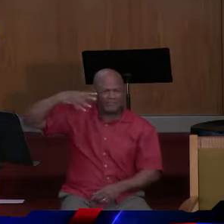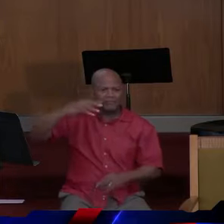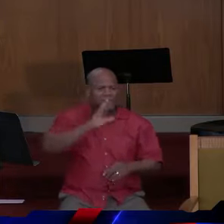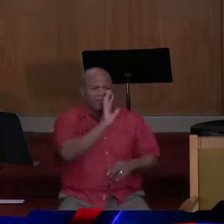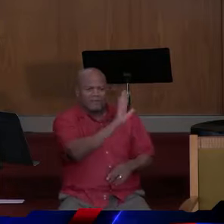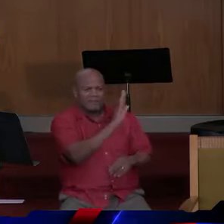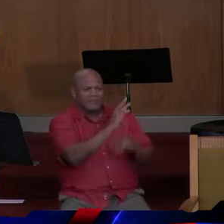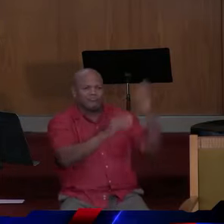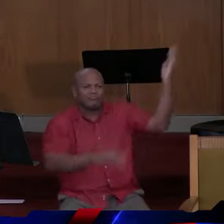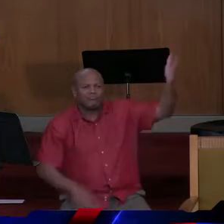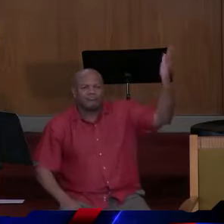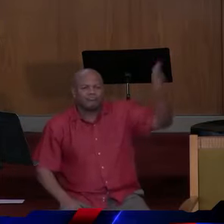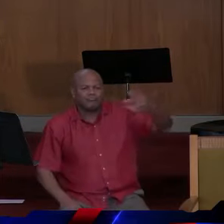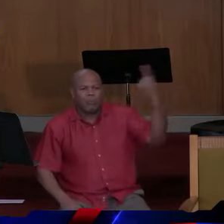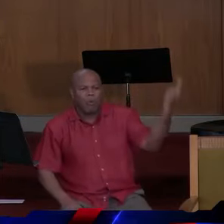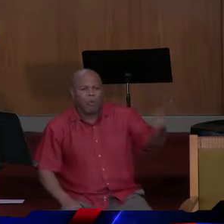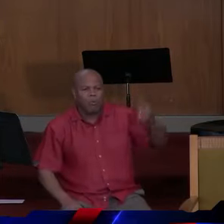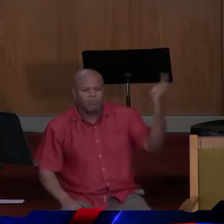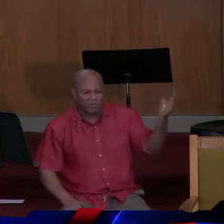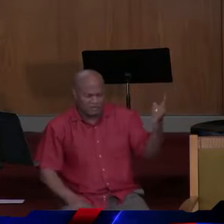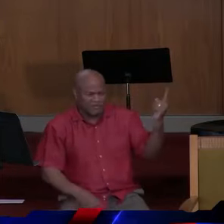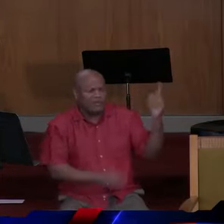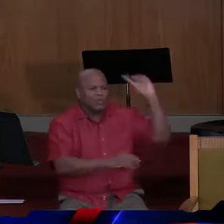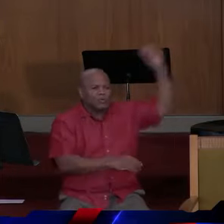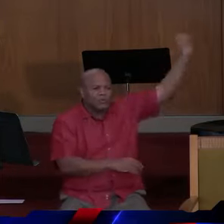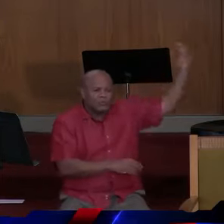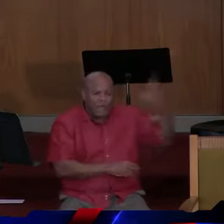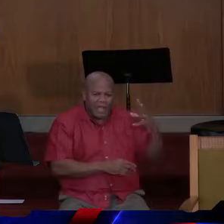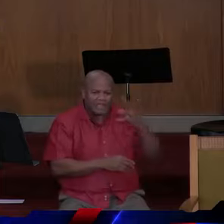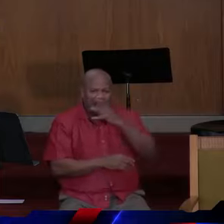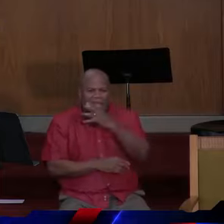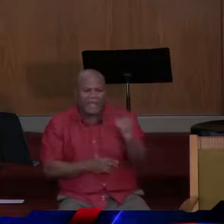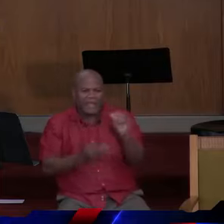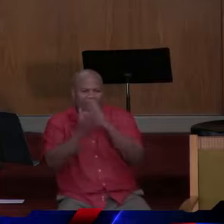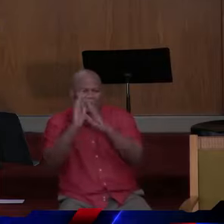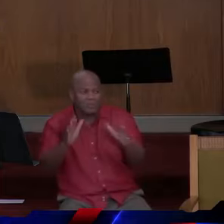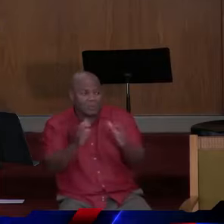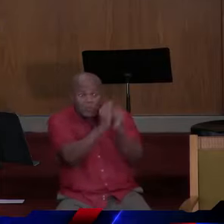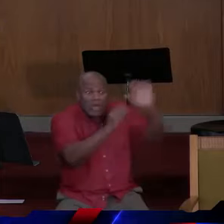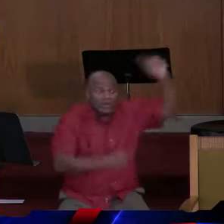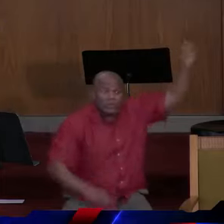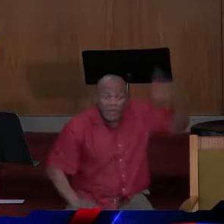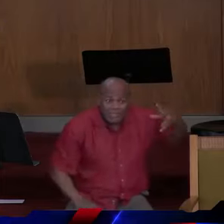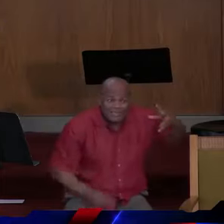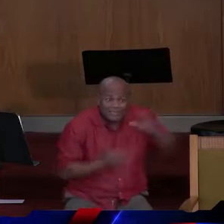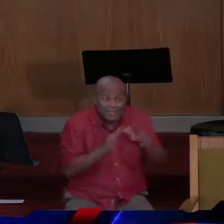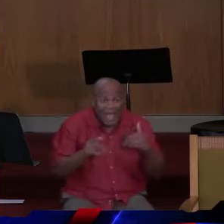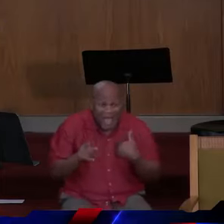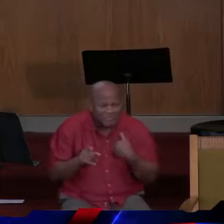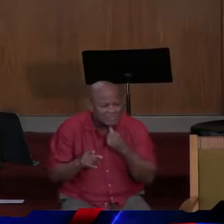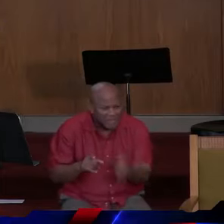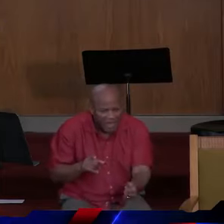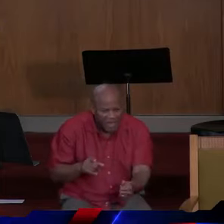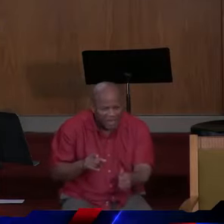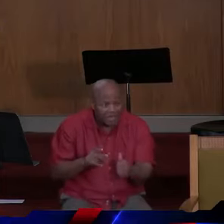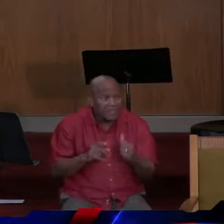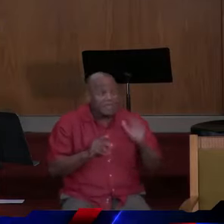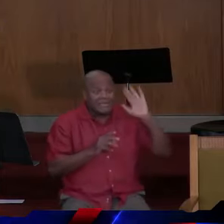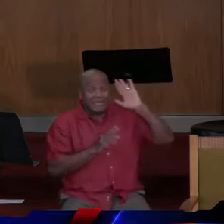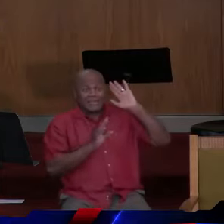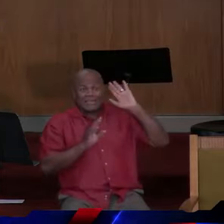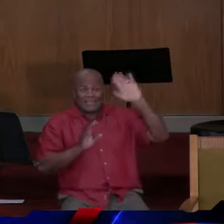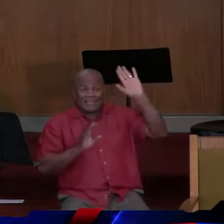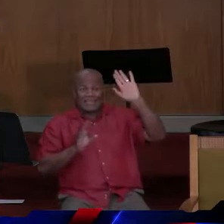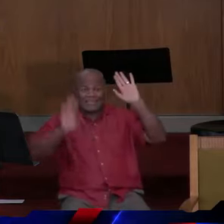peace in the name of the Lord. Why? Because without grace, you will have no peace. But to know his peace, you've got to first know his